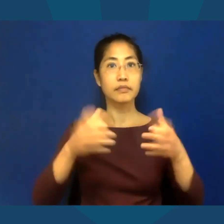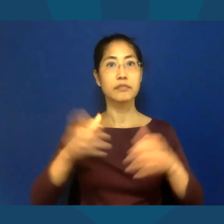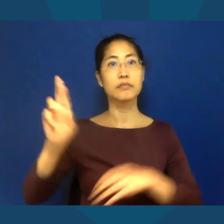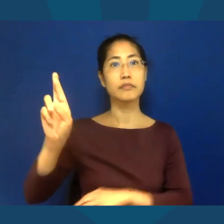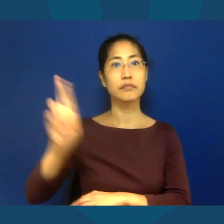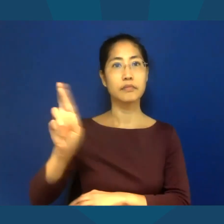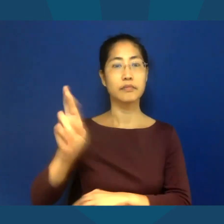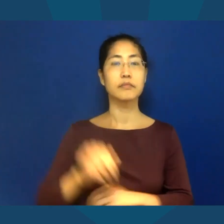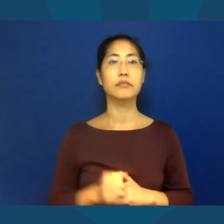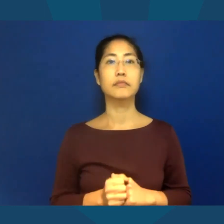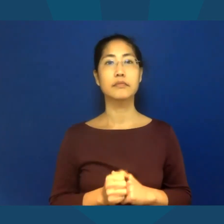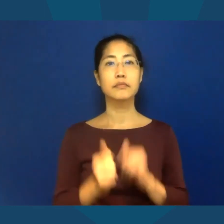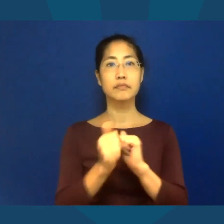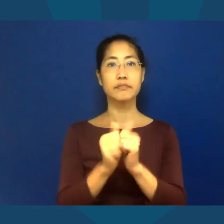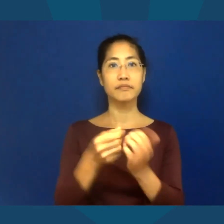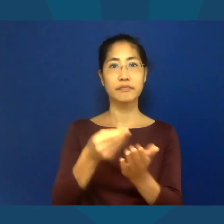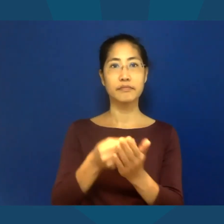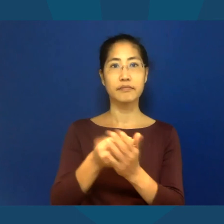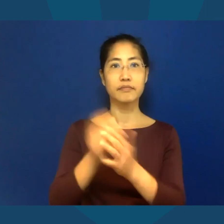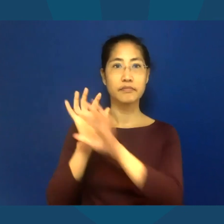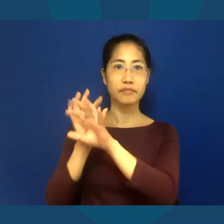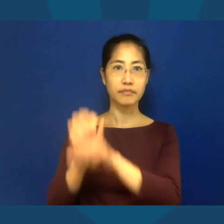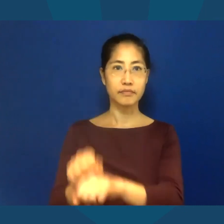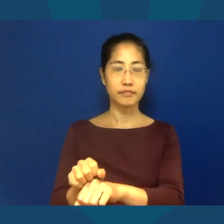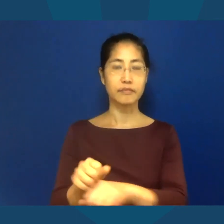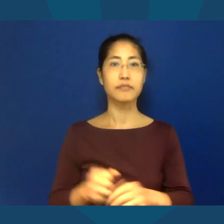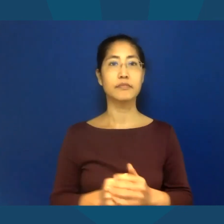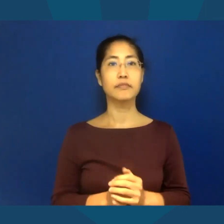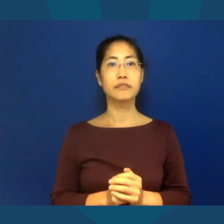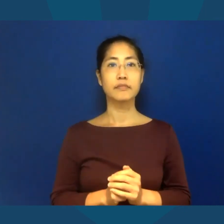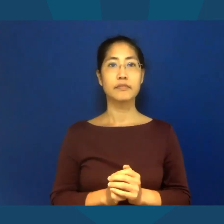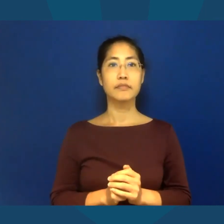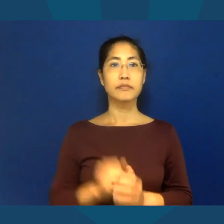Party, Republican. Campaign funding, traditional.